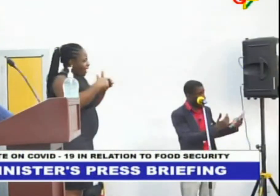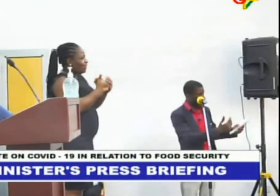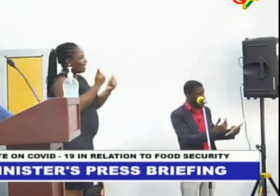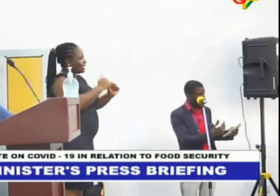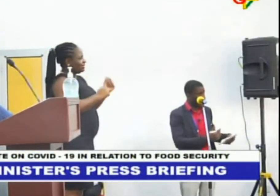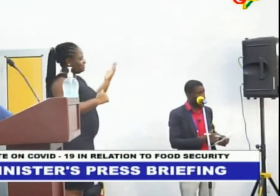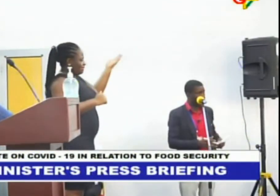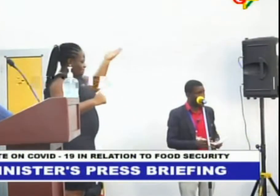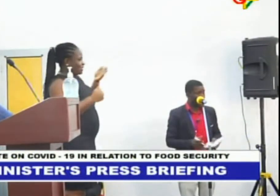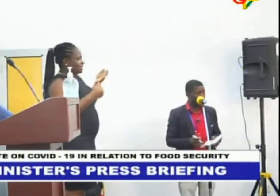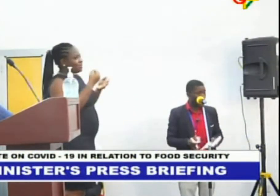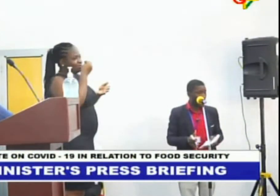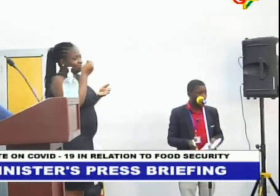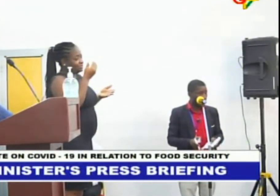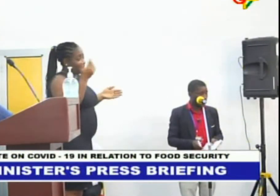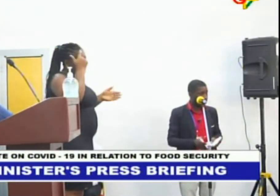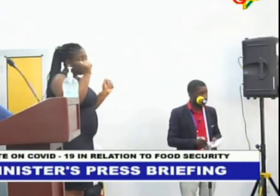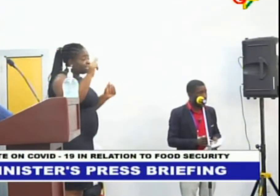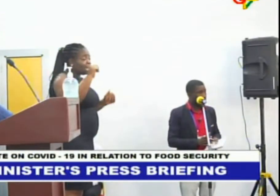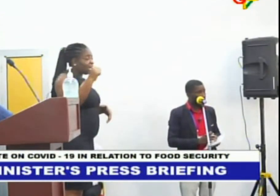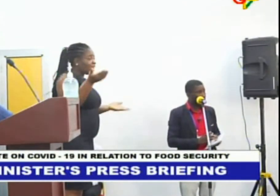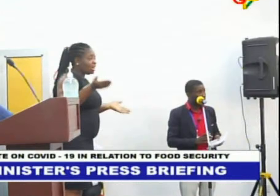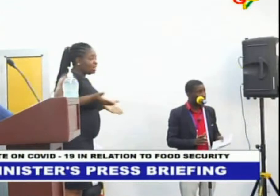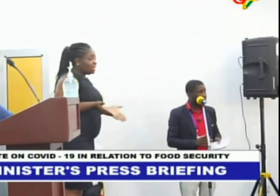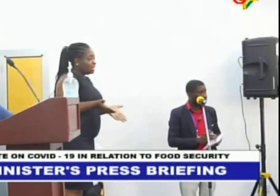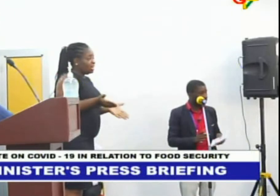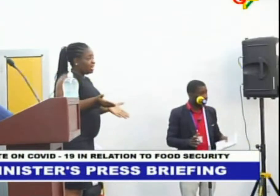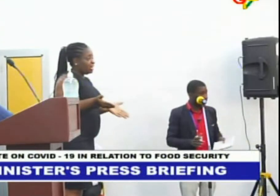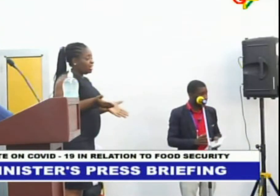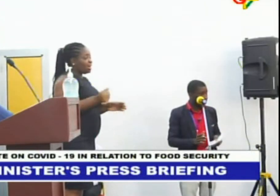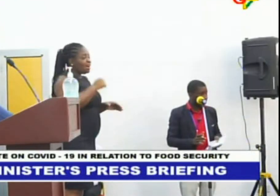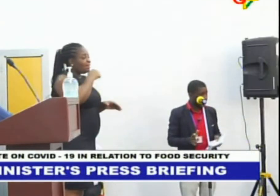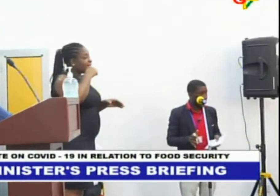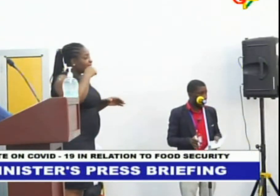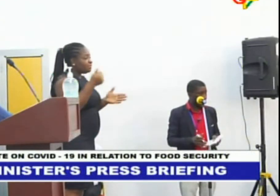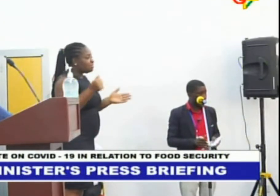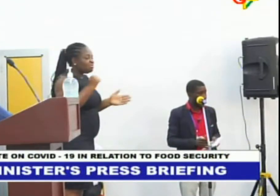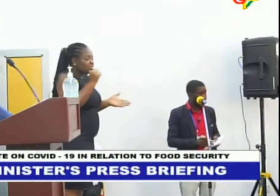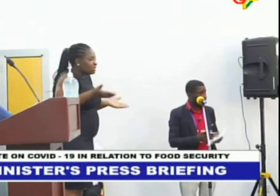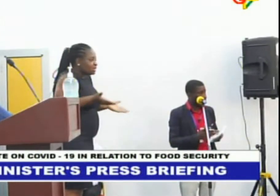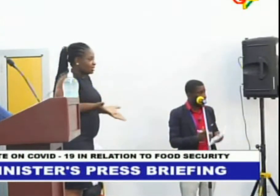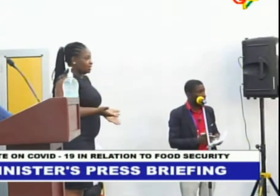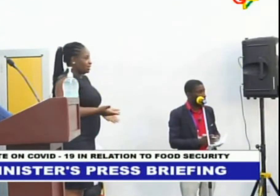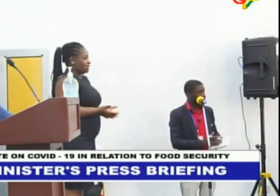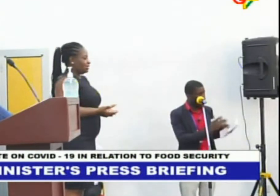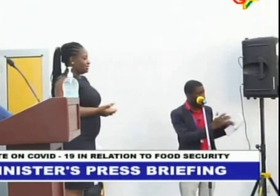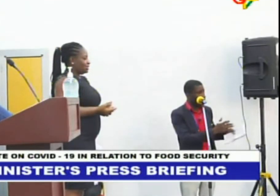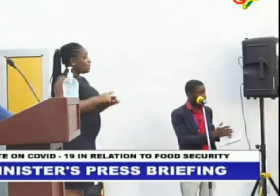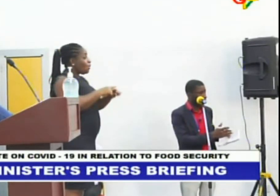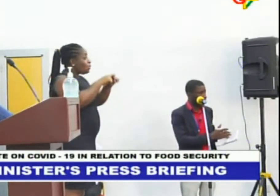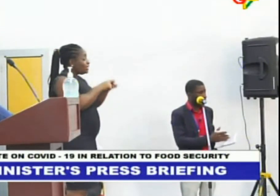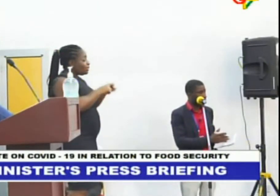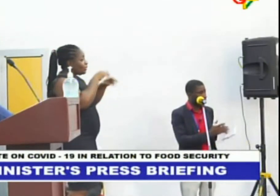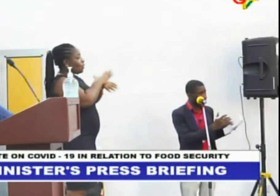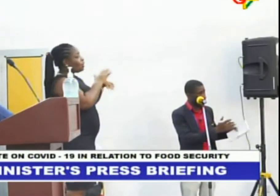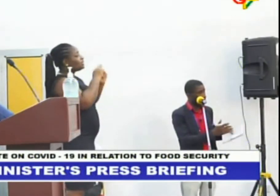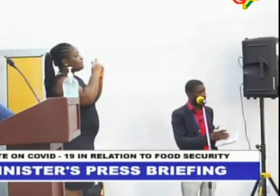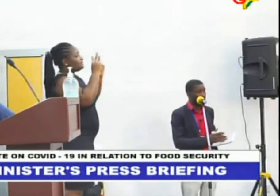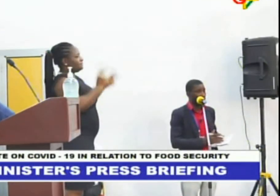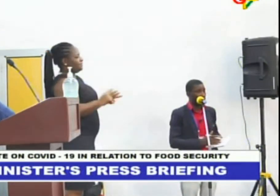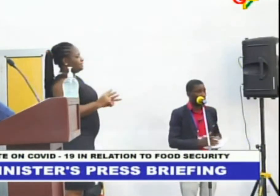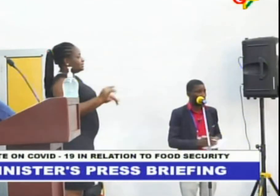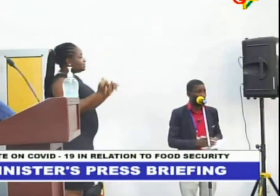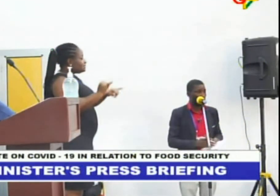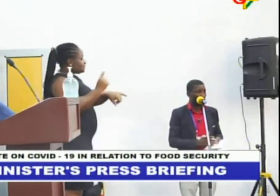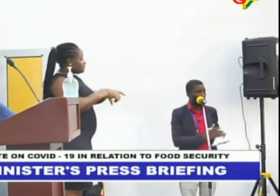atimi aba because Accra ha nankasa no kuaduma no nheda ni ha nkasa e depend on mo mo kurase na at the same time so no mo